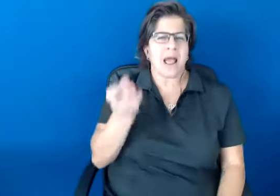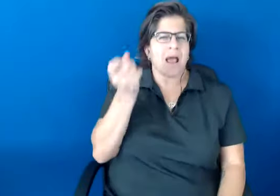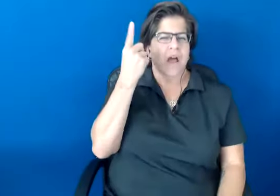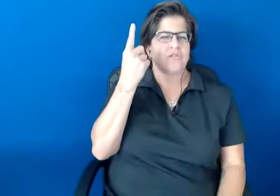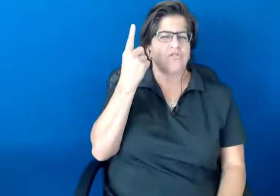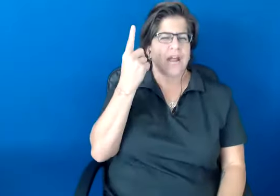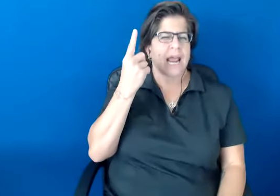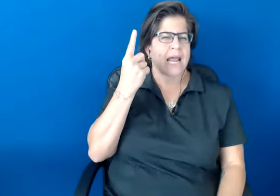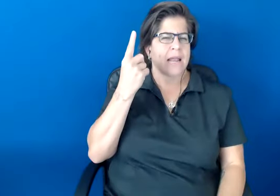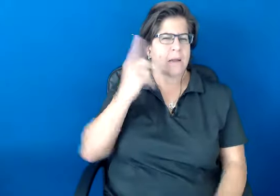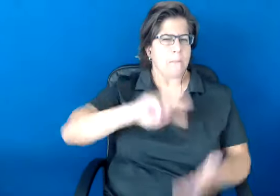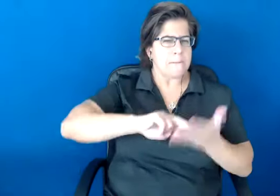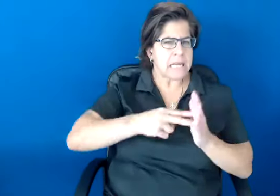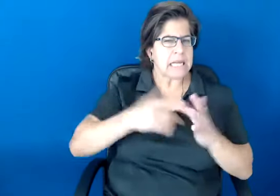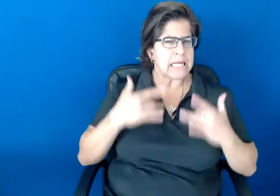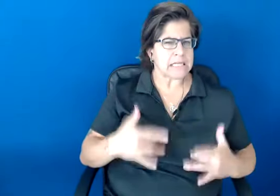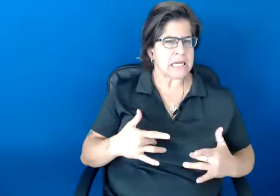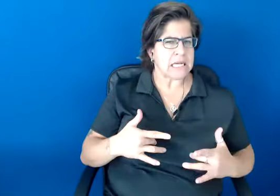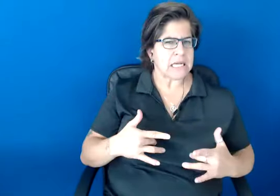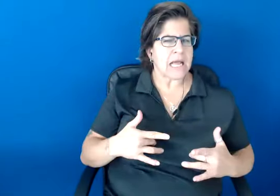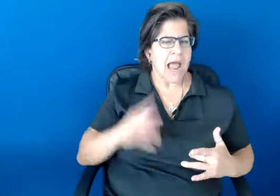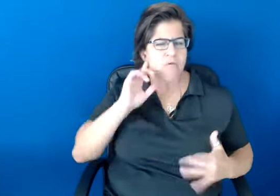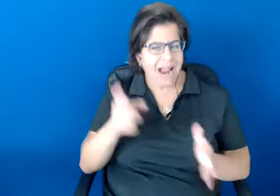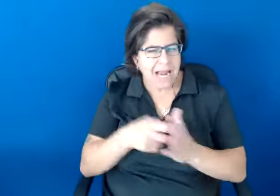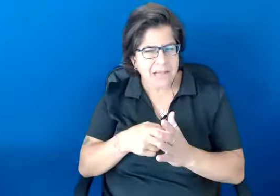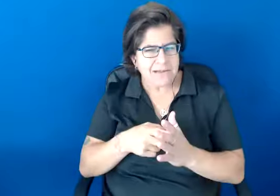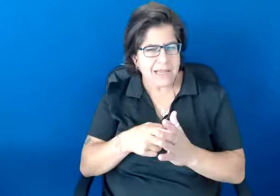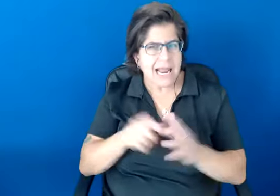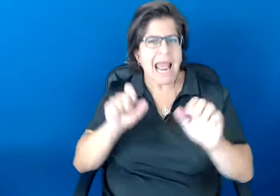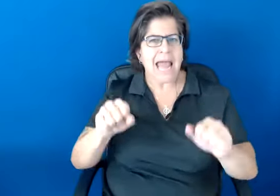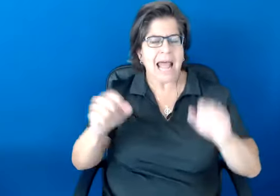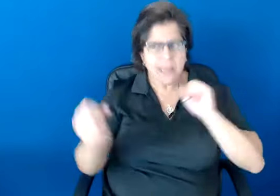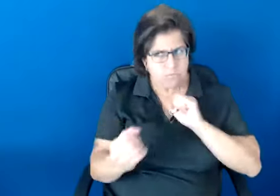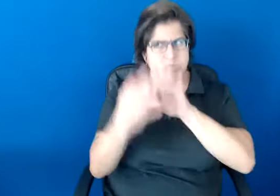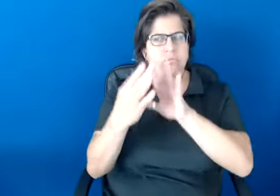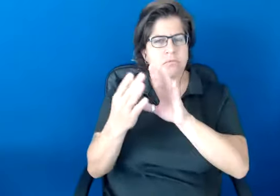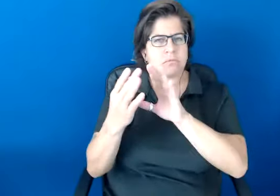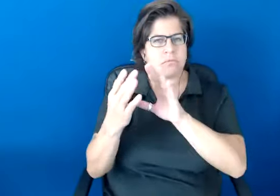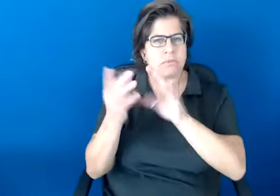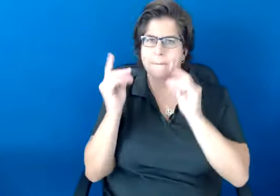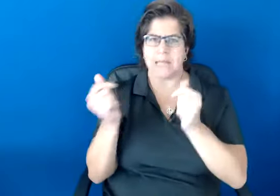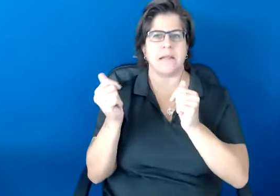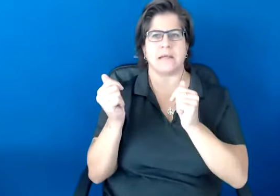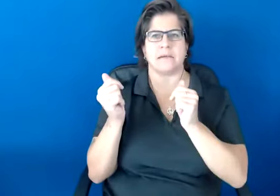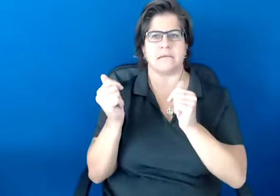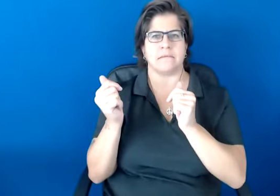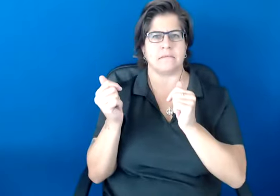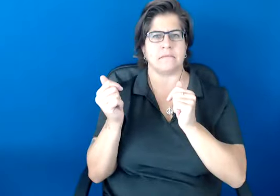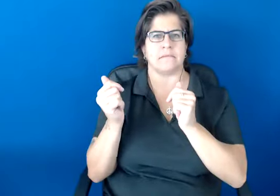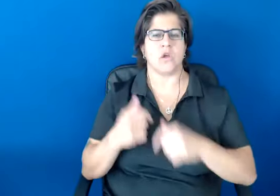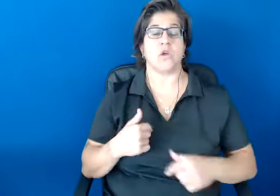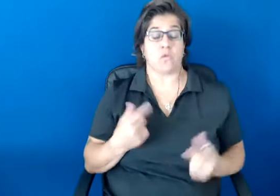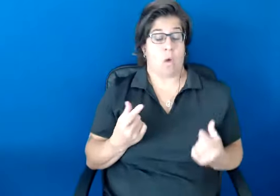I immediately address it. And what I'm going to do is I'm going to be talking